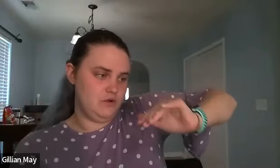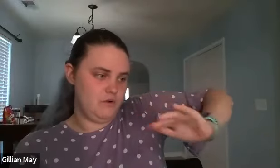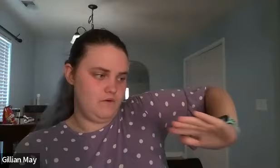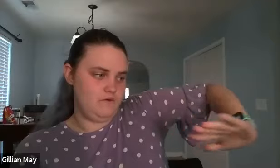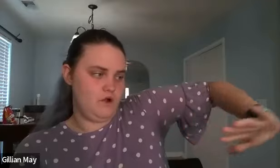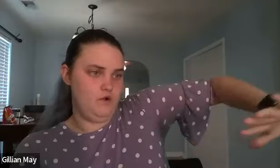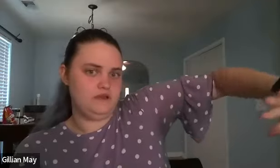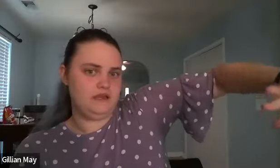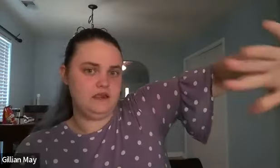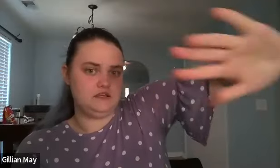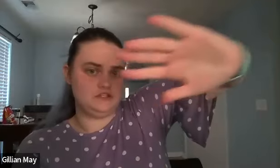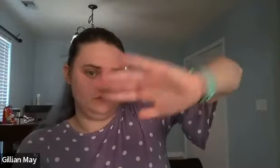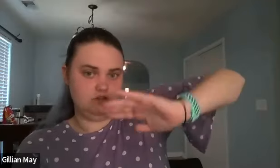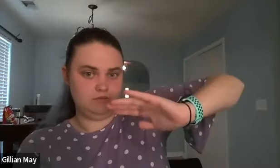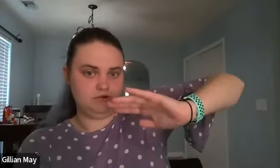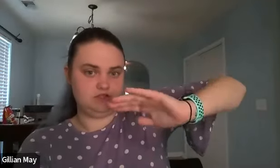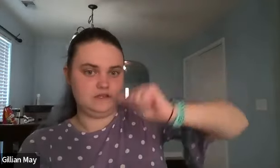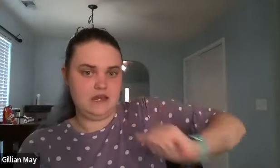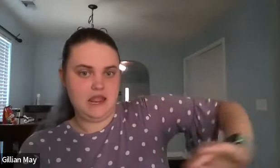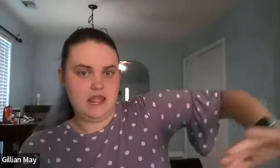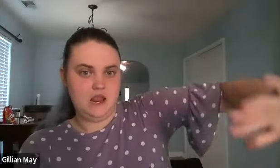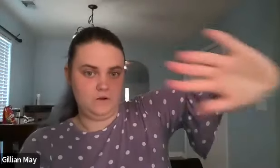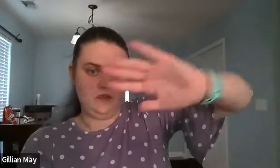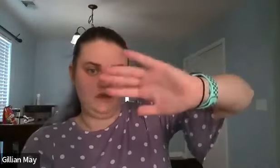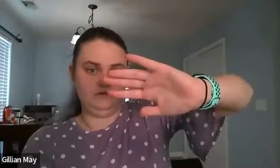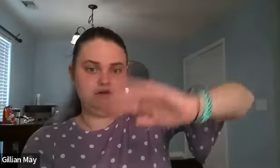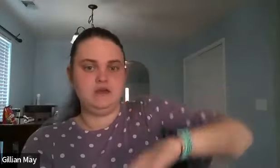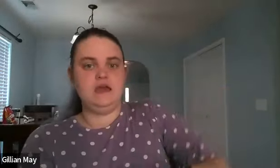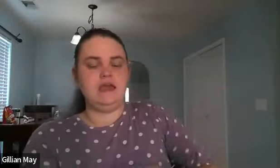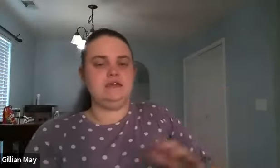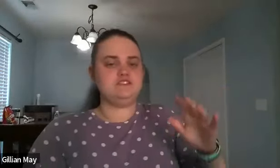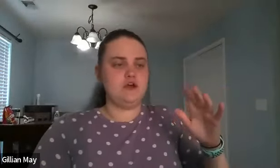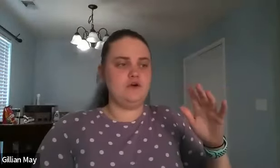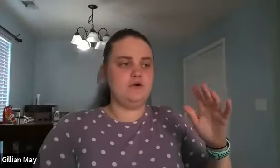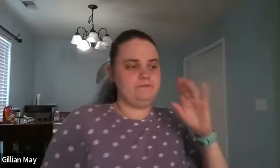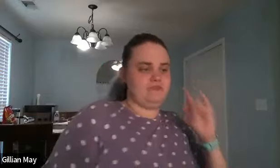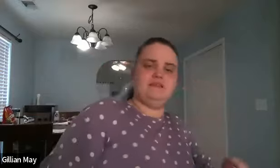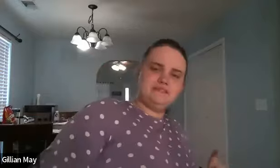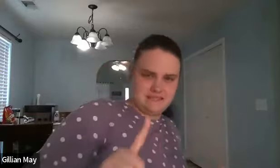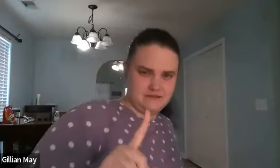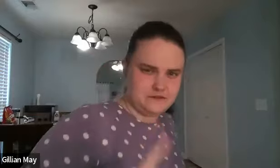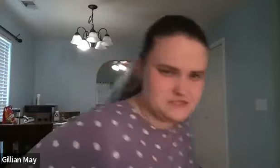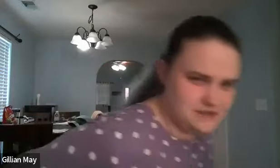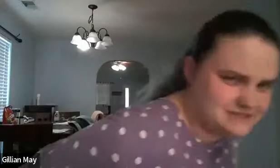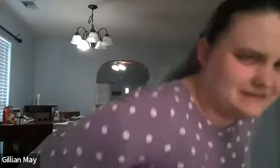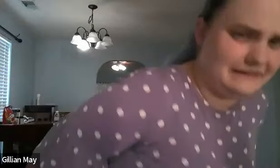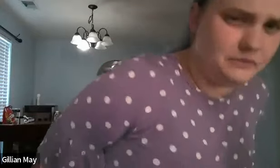go open in a circular motion, area. And so let me stand for this so you guys get a little